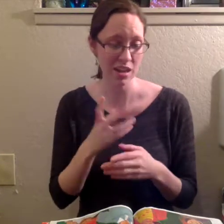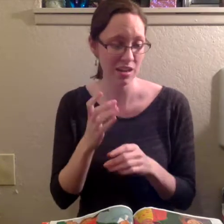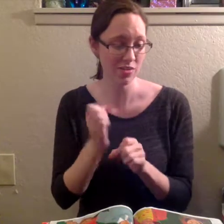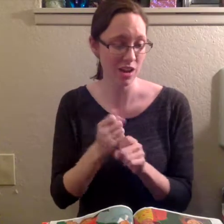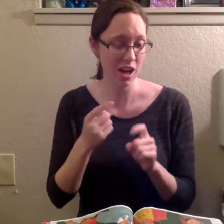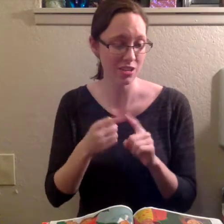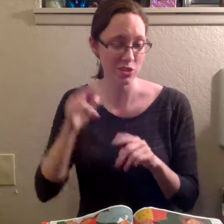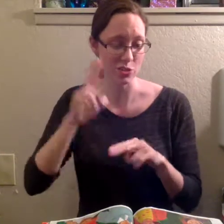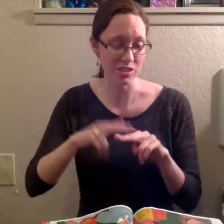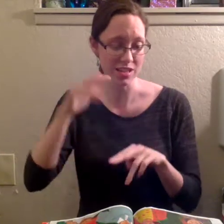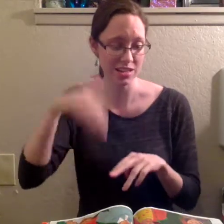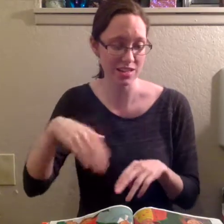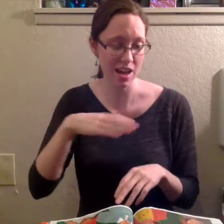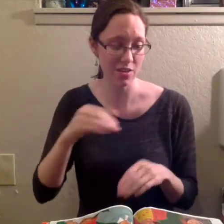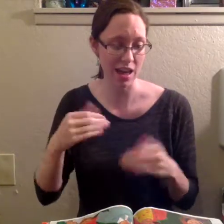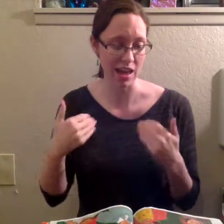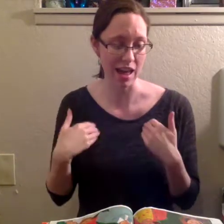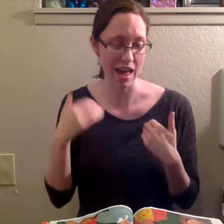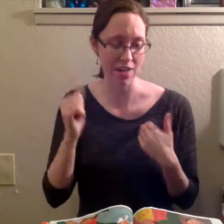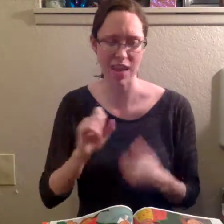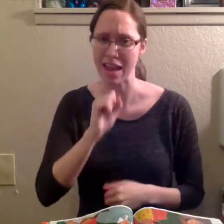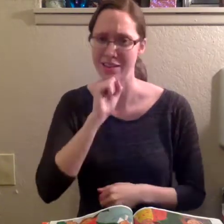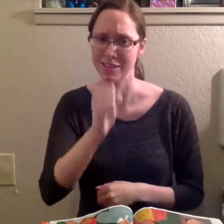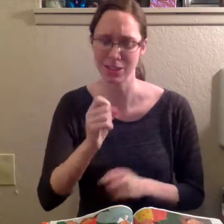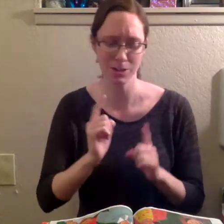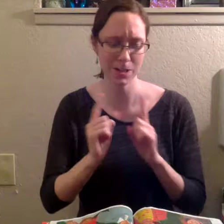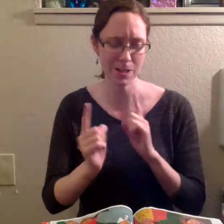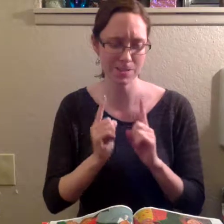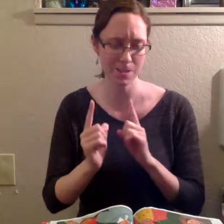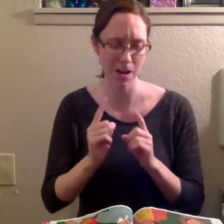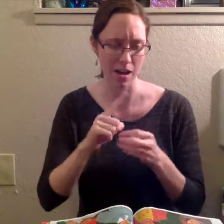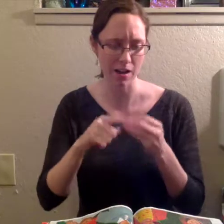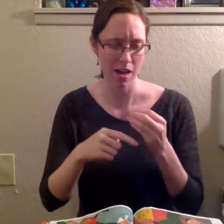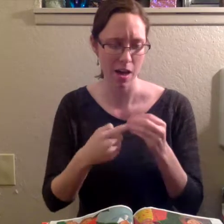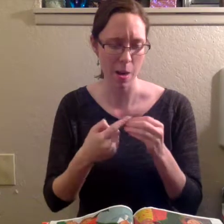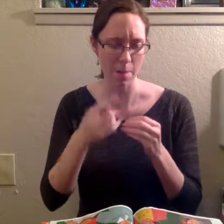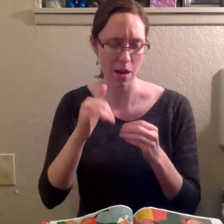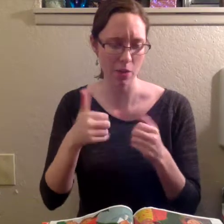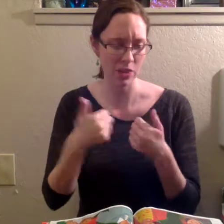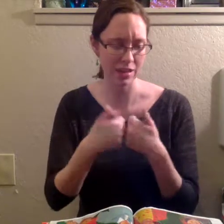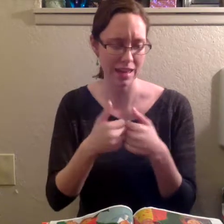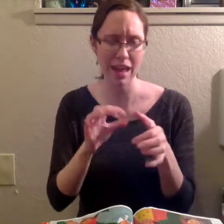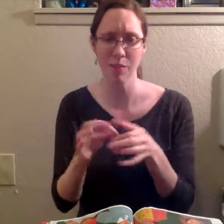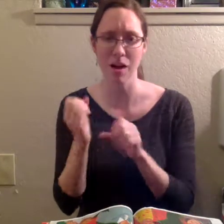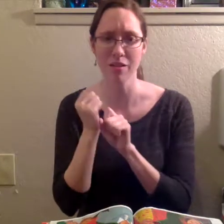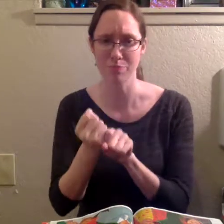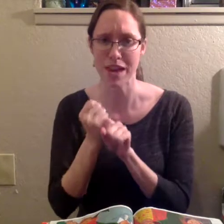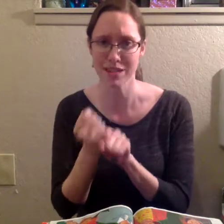we've got to sit down and have a serious talk about the game of